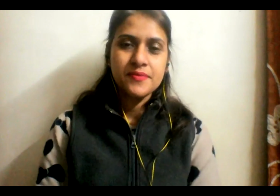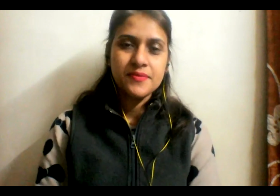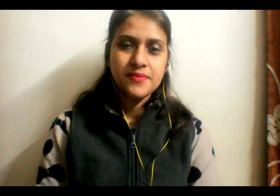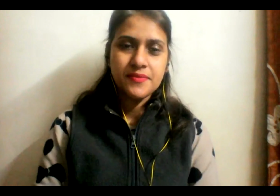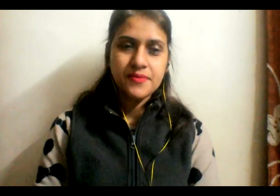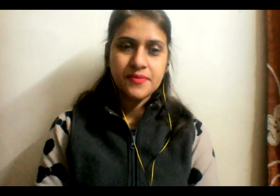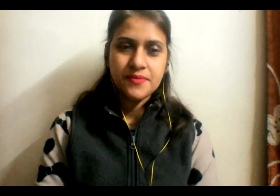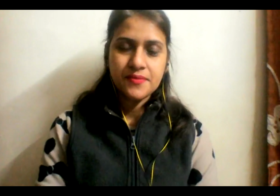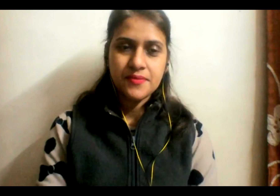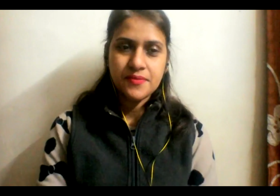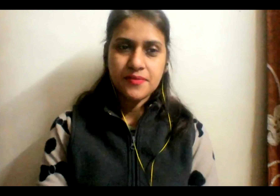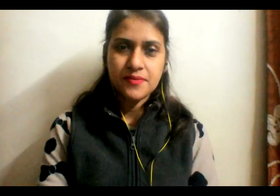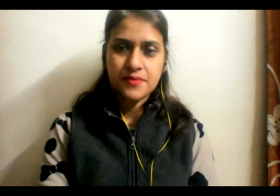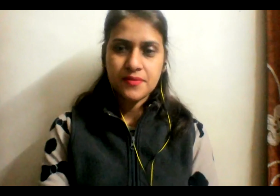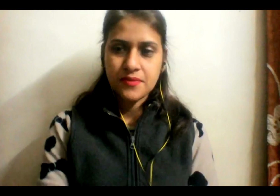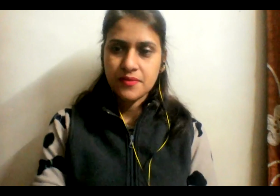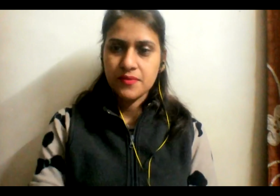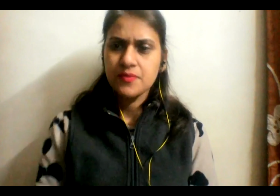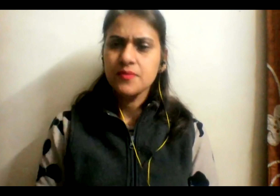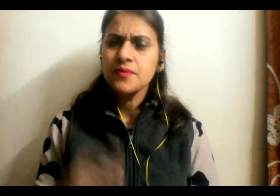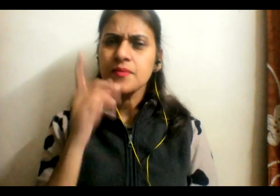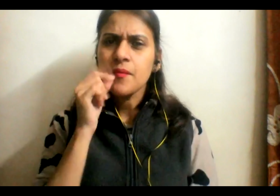So there's a question from Santosh